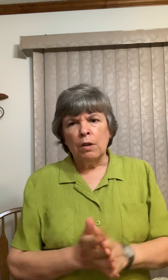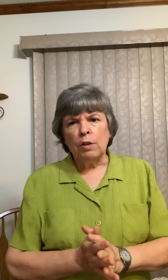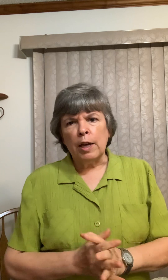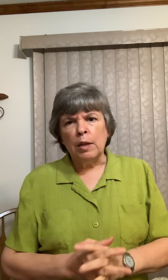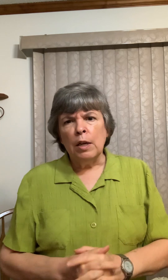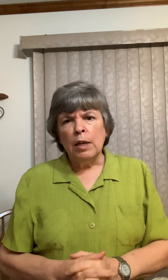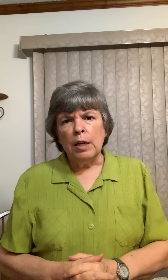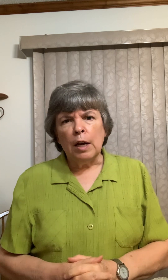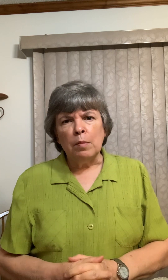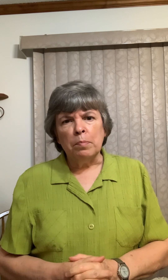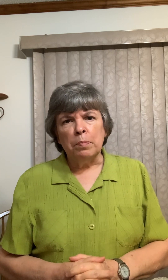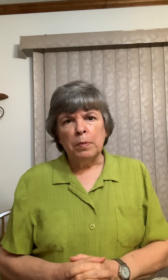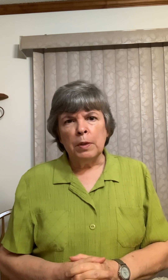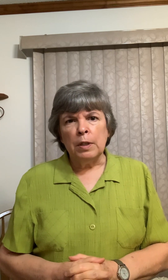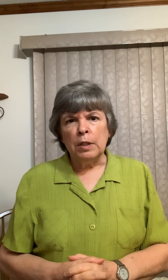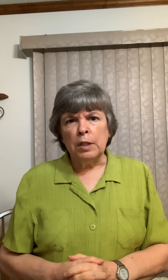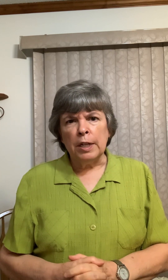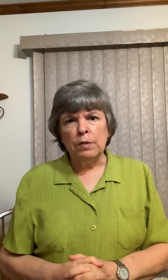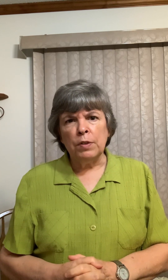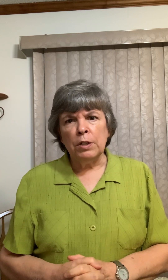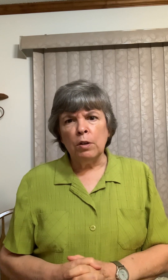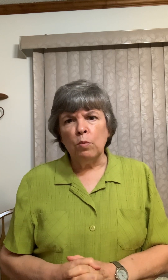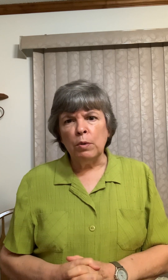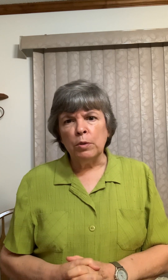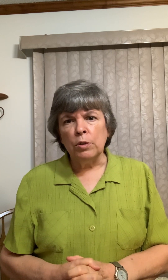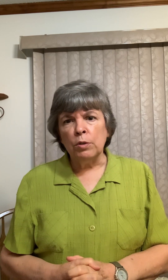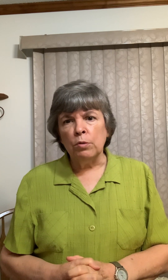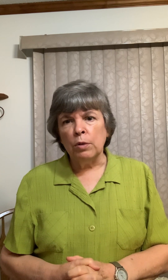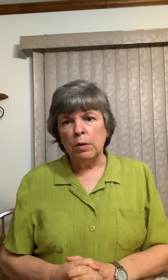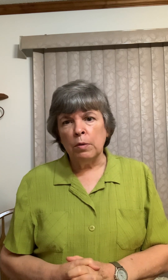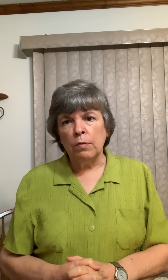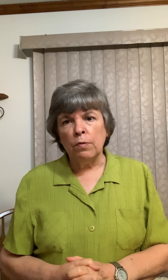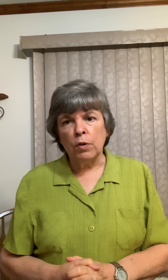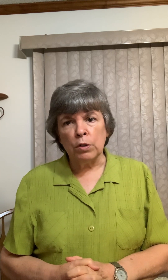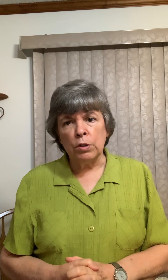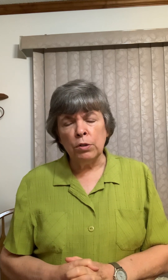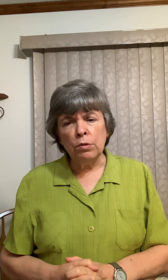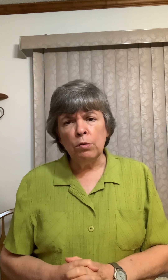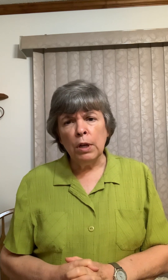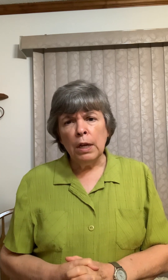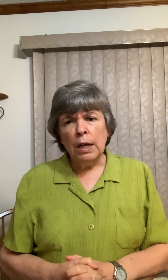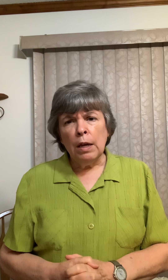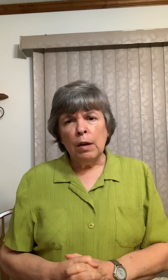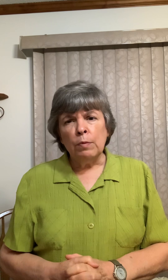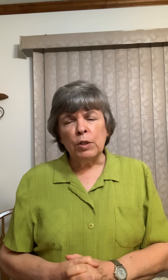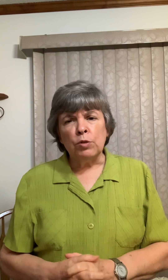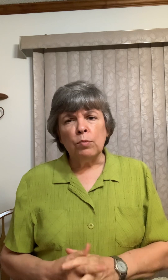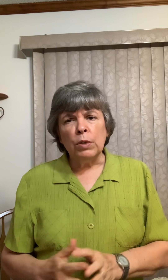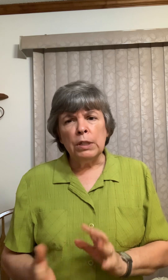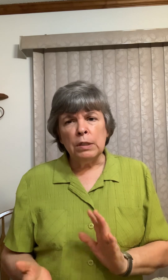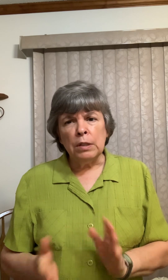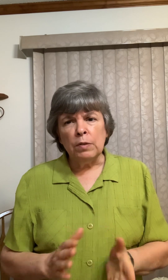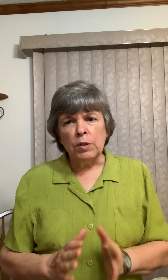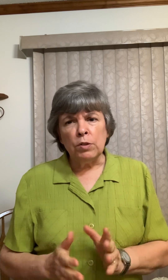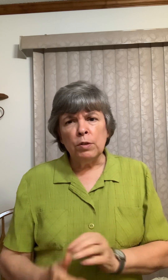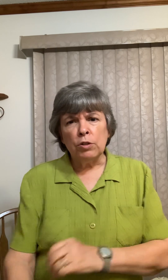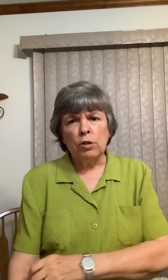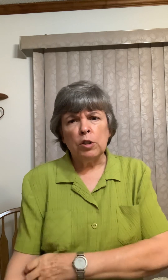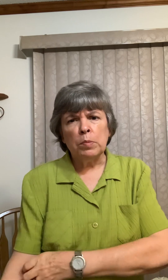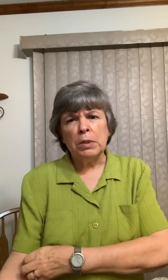Okay, in the next video we will do verse 2, which we didn't even do in church, but I